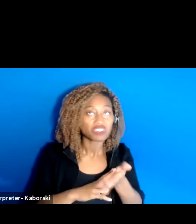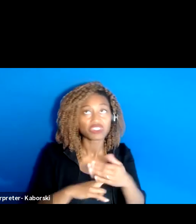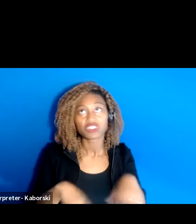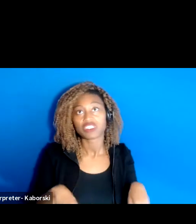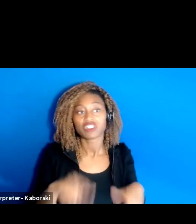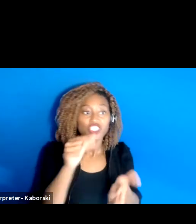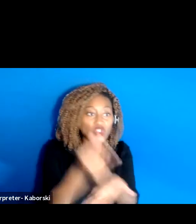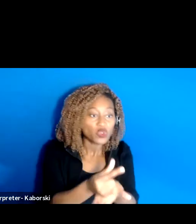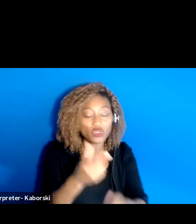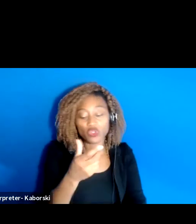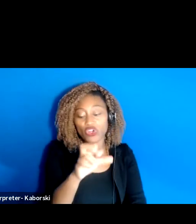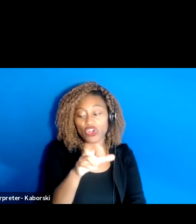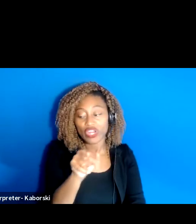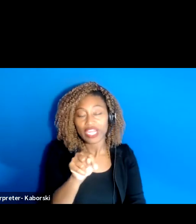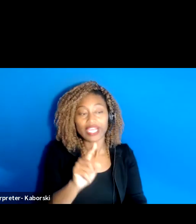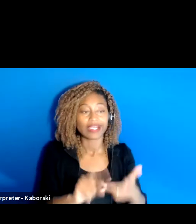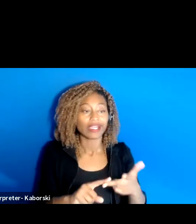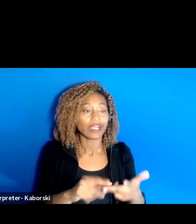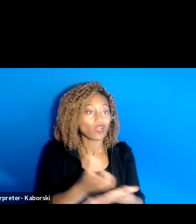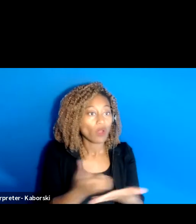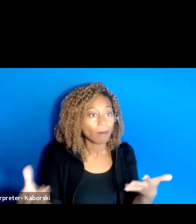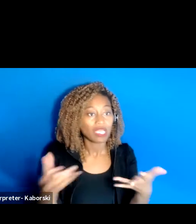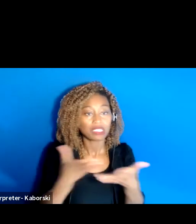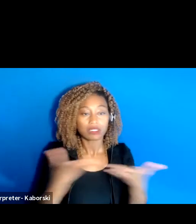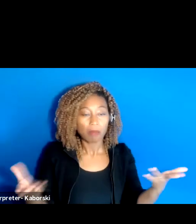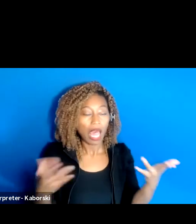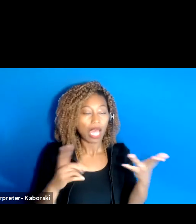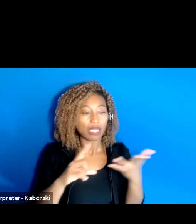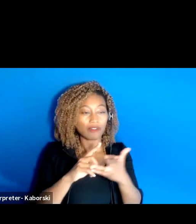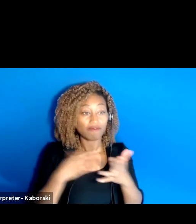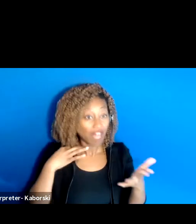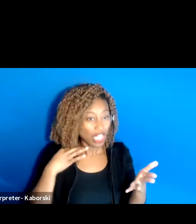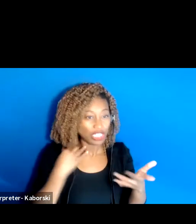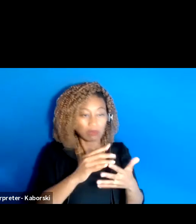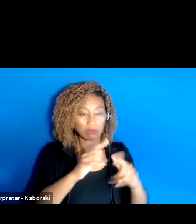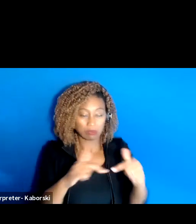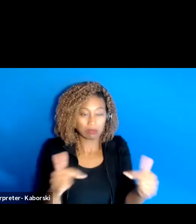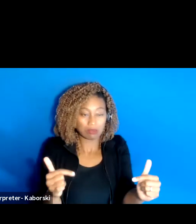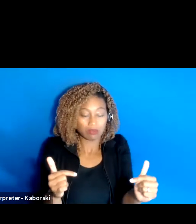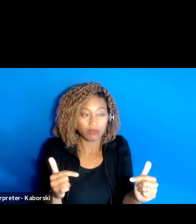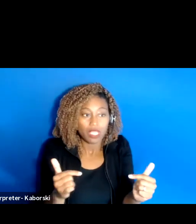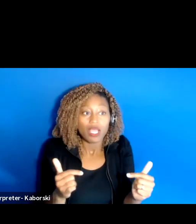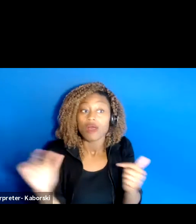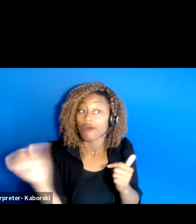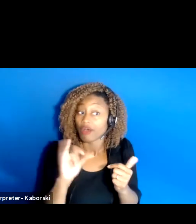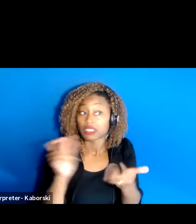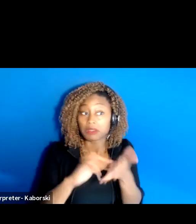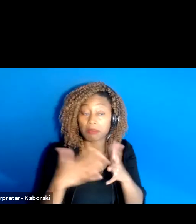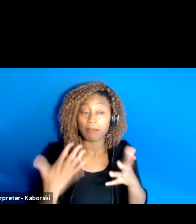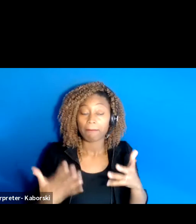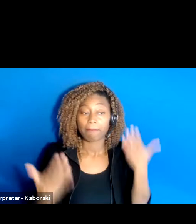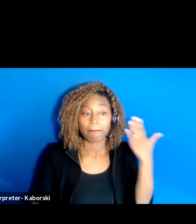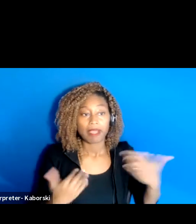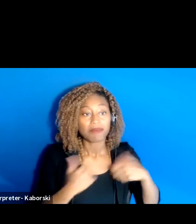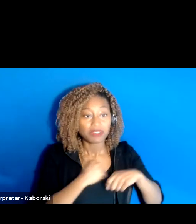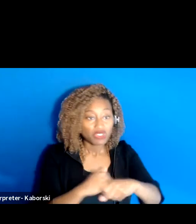equipment, supplies, volunteers, things like that. It also can mean securing